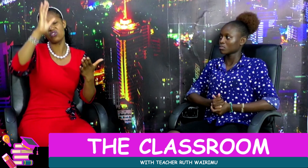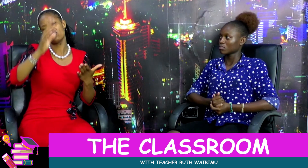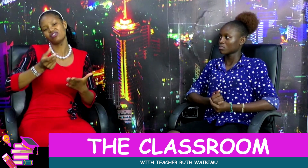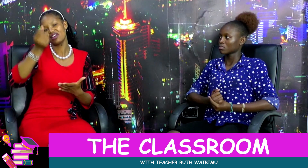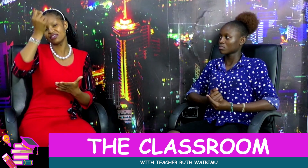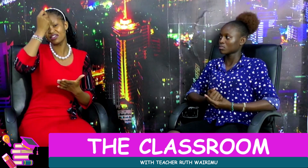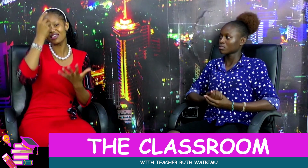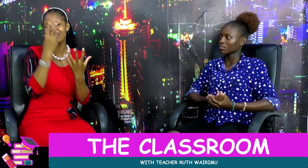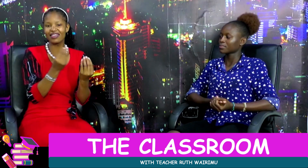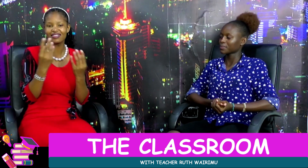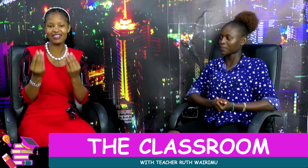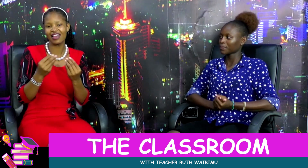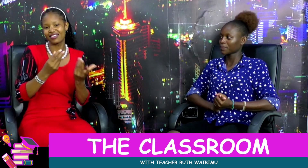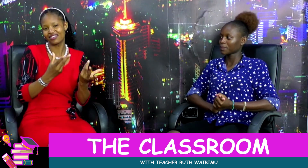stuck.